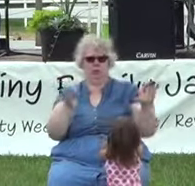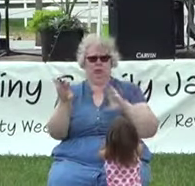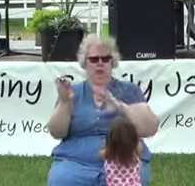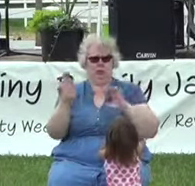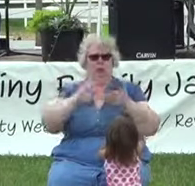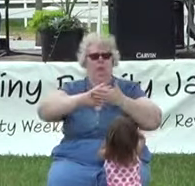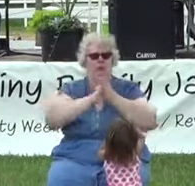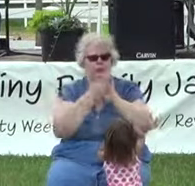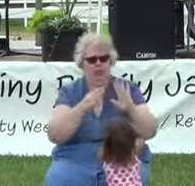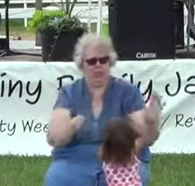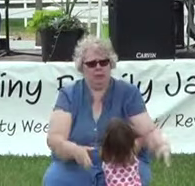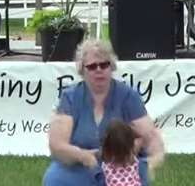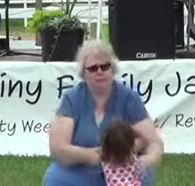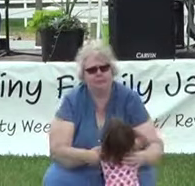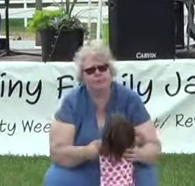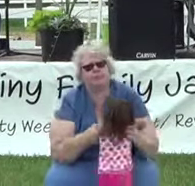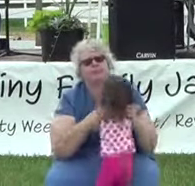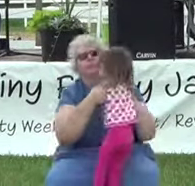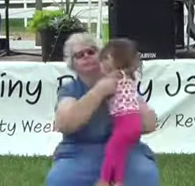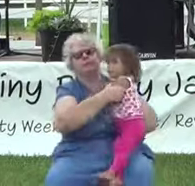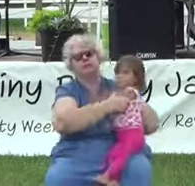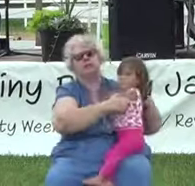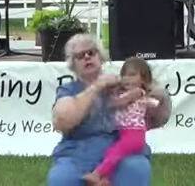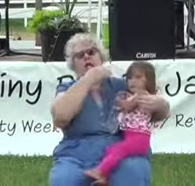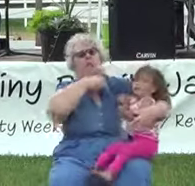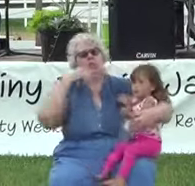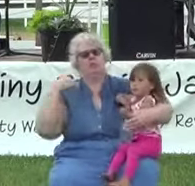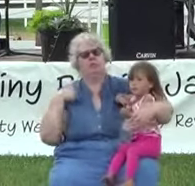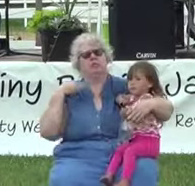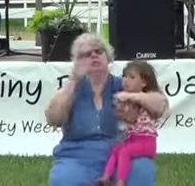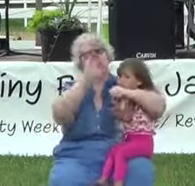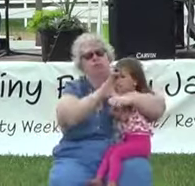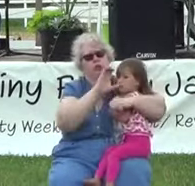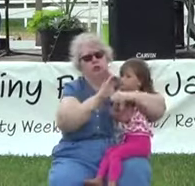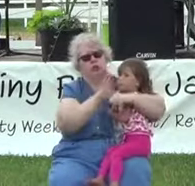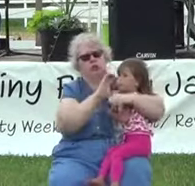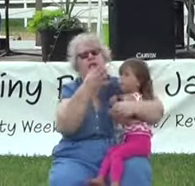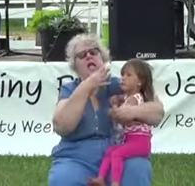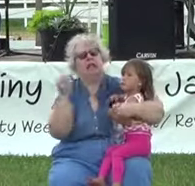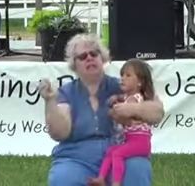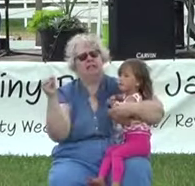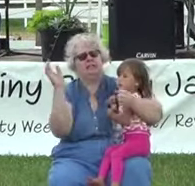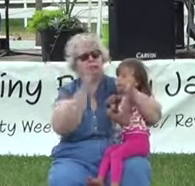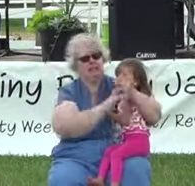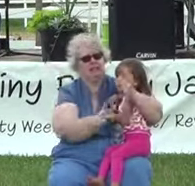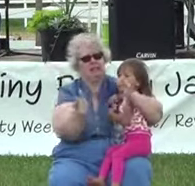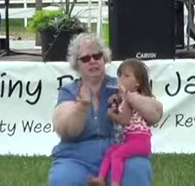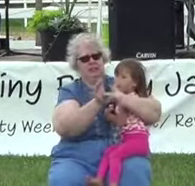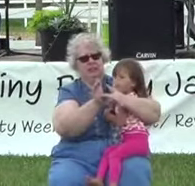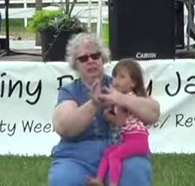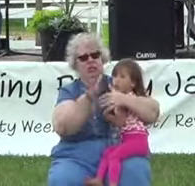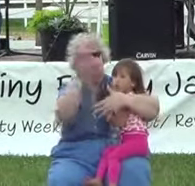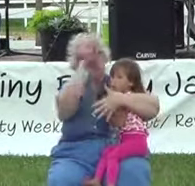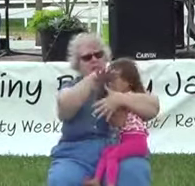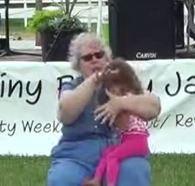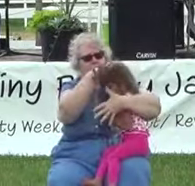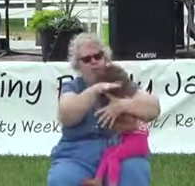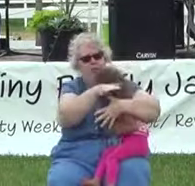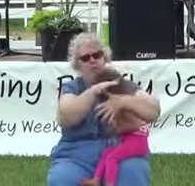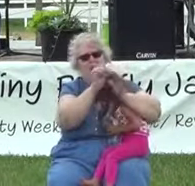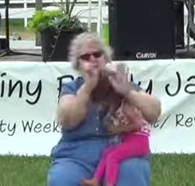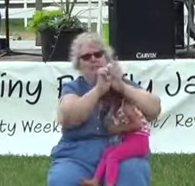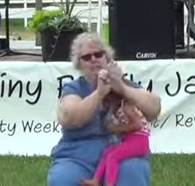a member of a church. And Jesus was the prime example, being on the cross with a thief